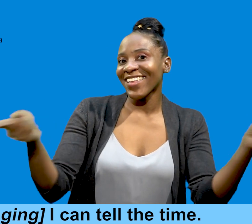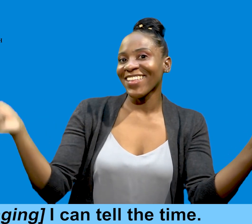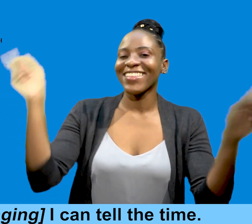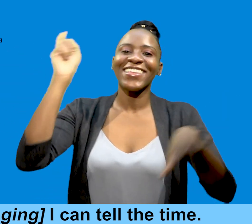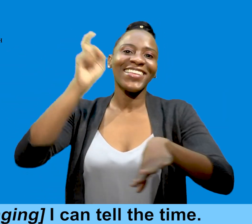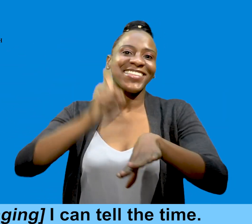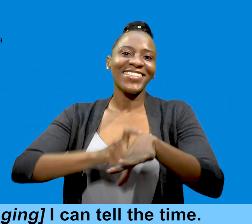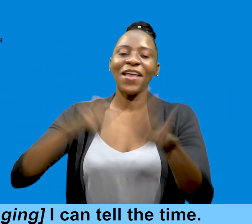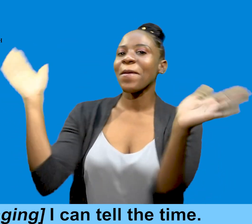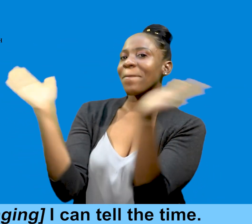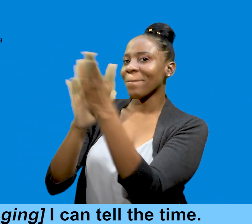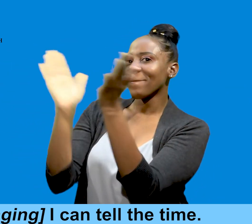tell the time.